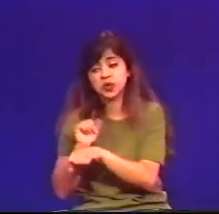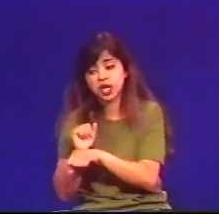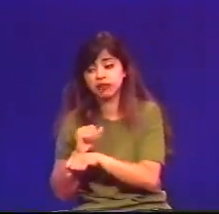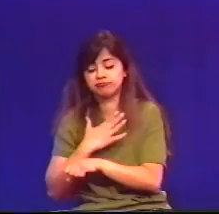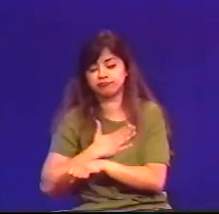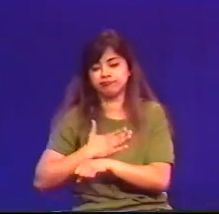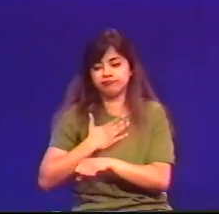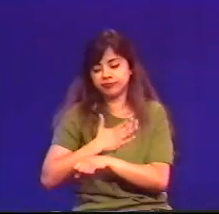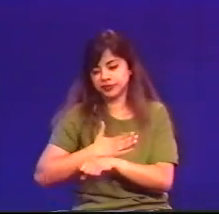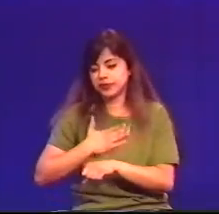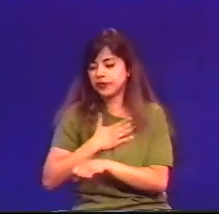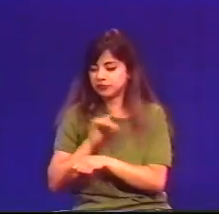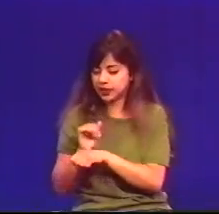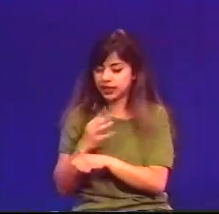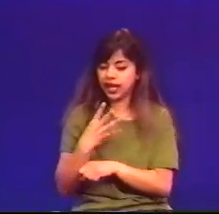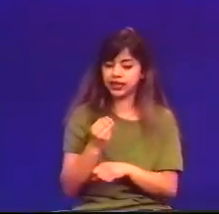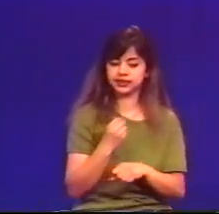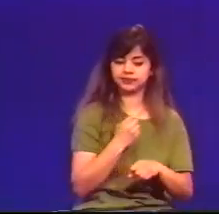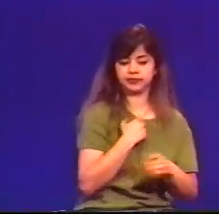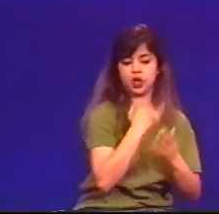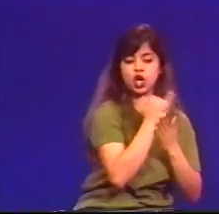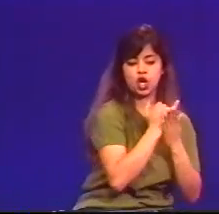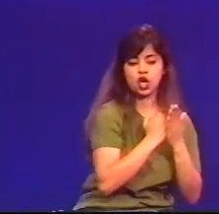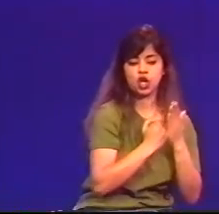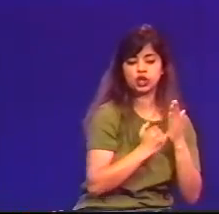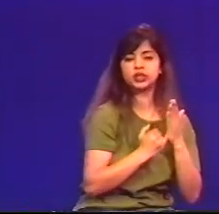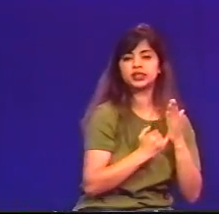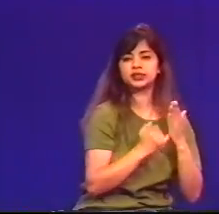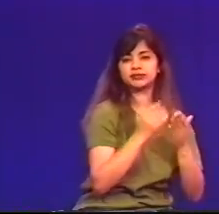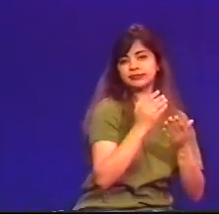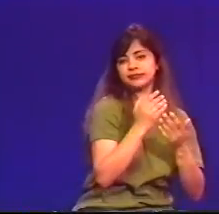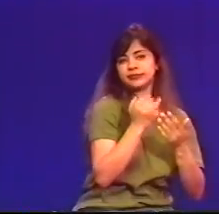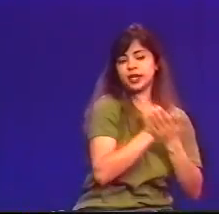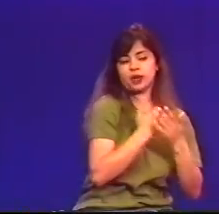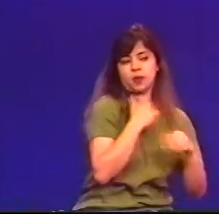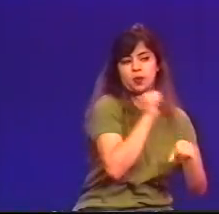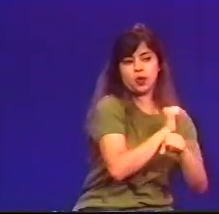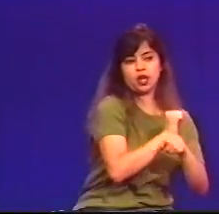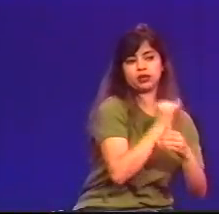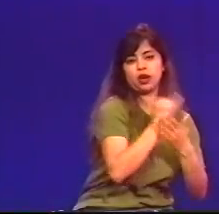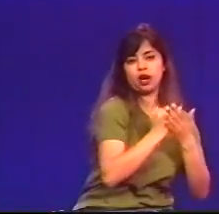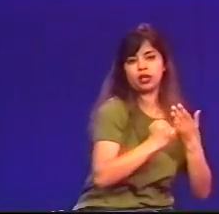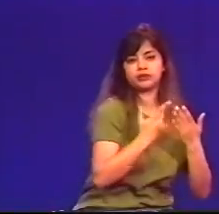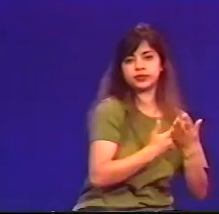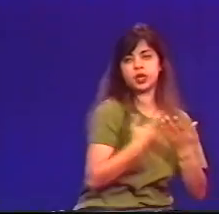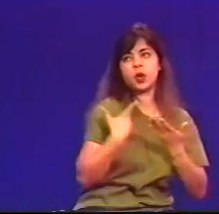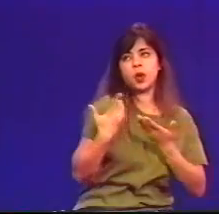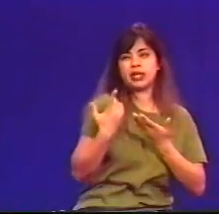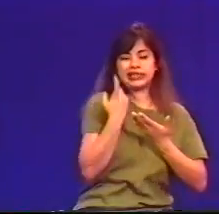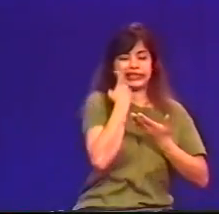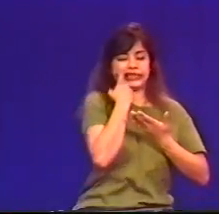I've done some work now as a tutor for hearing students who are learning ASL. I've greatly enjoyed that.